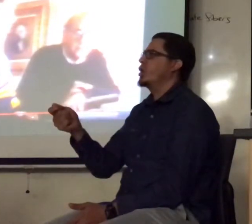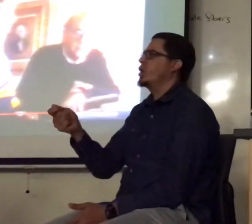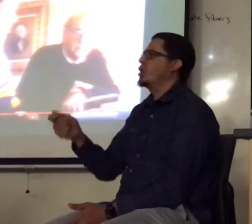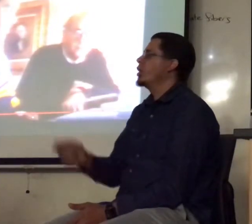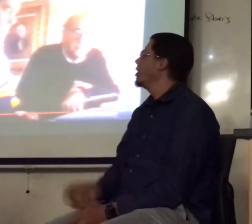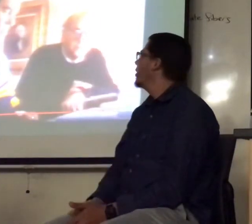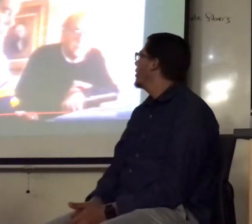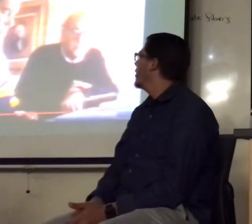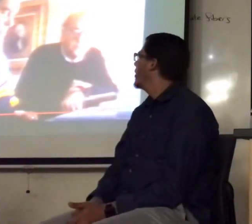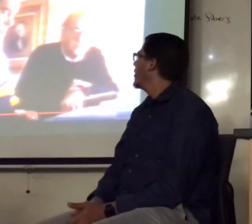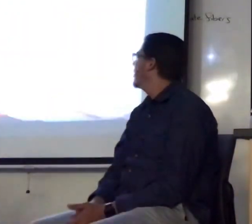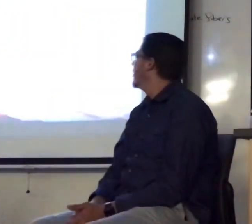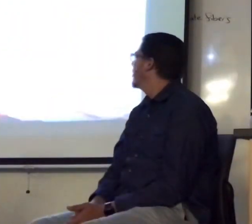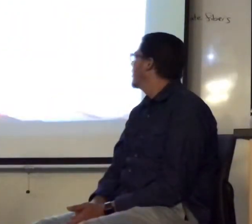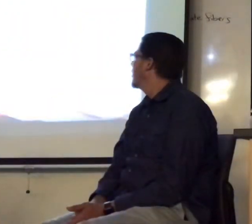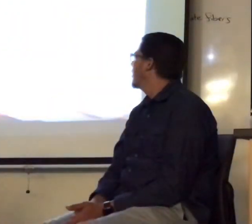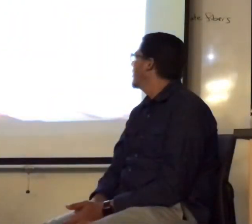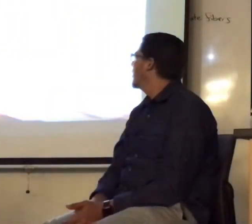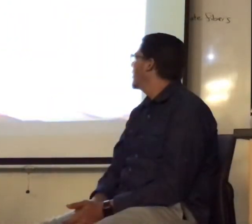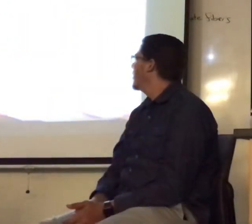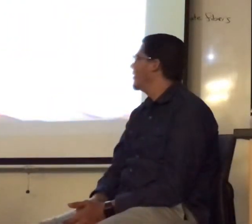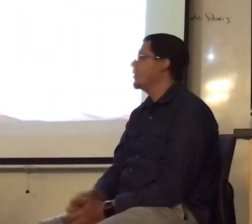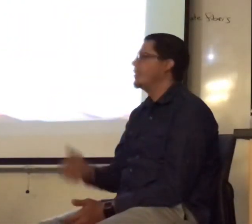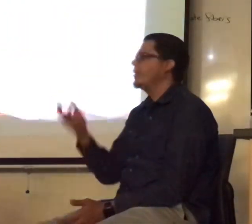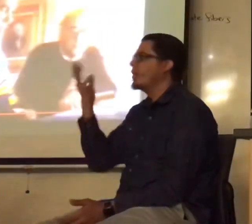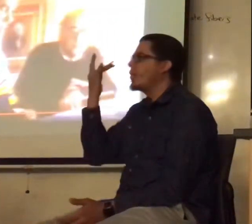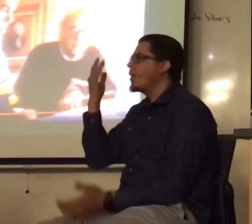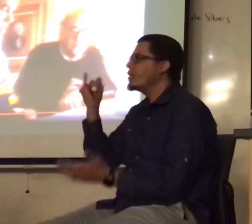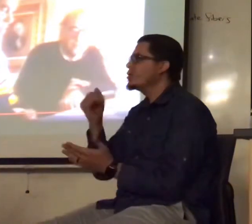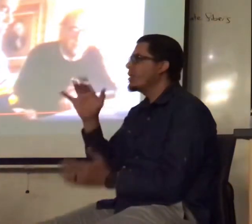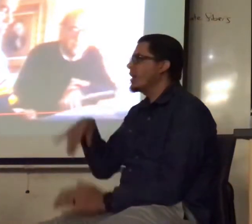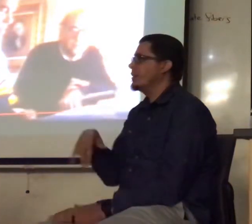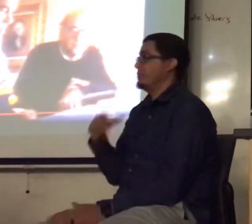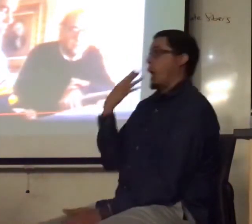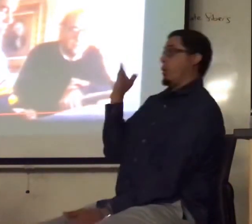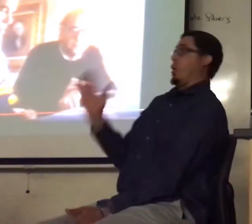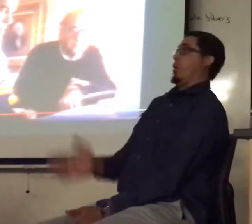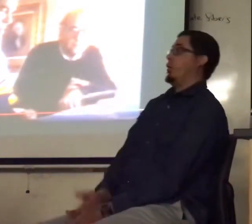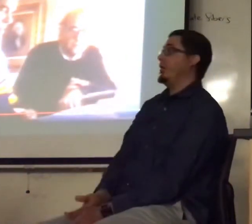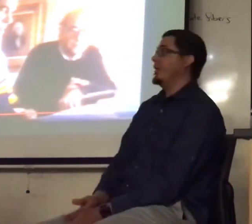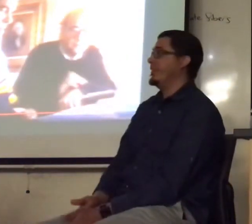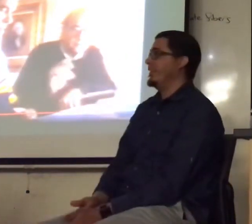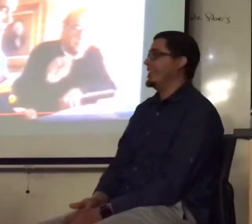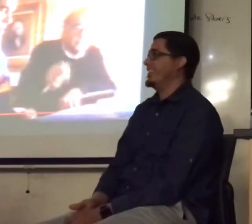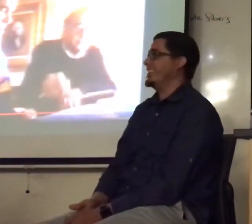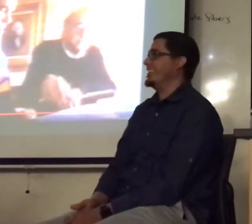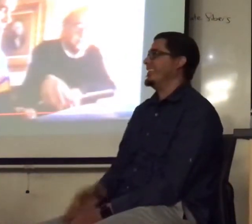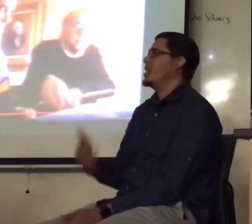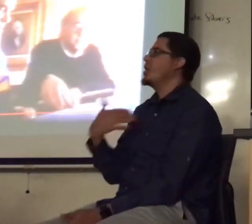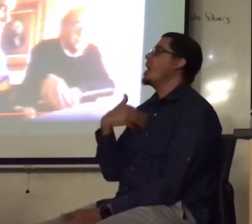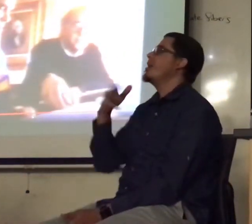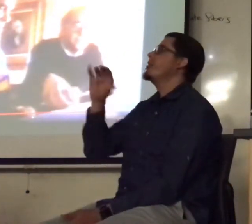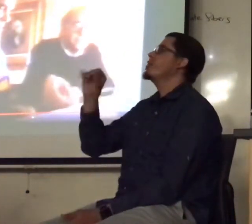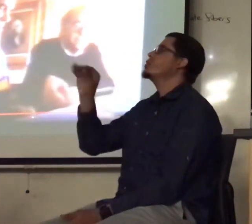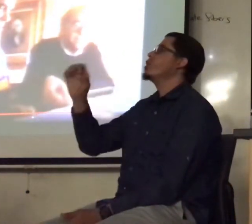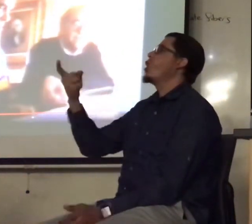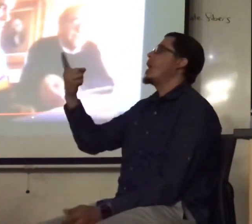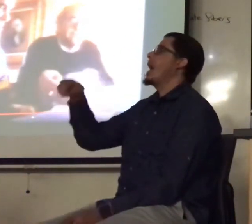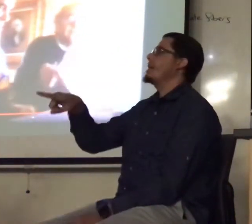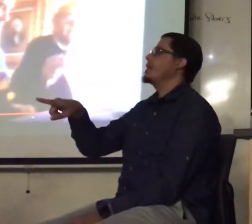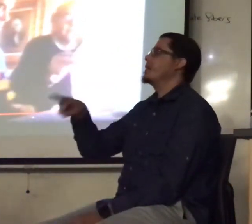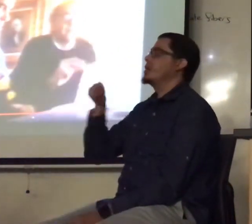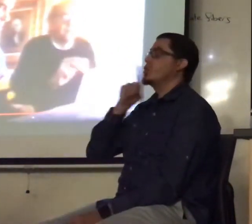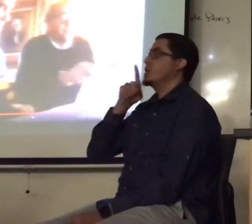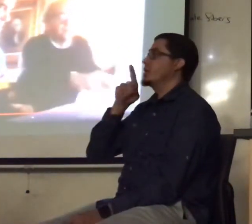What'd you draw that for? I don't know. what we have with Joe is just